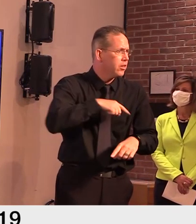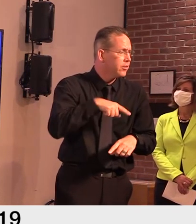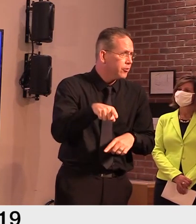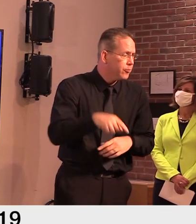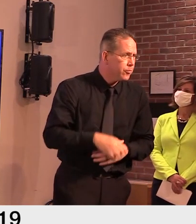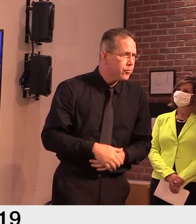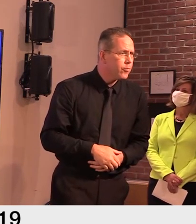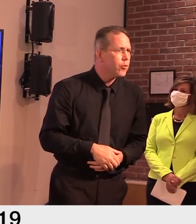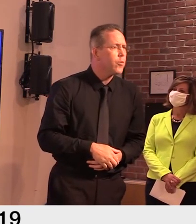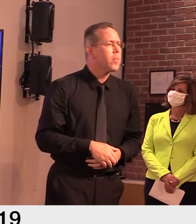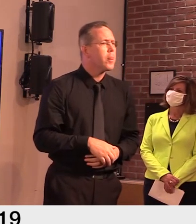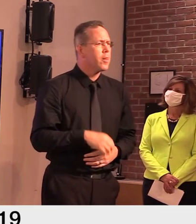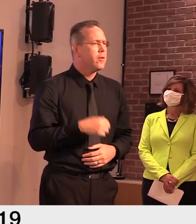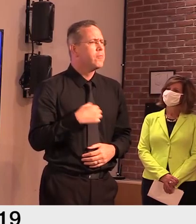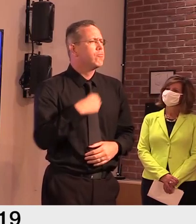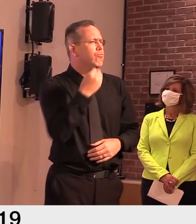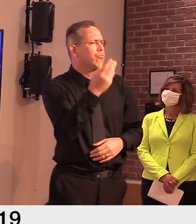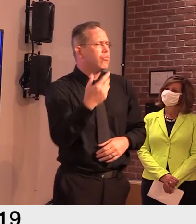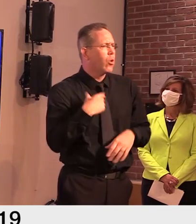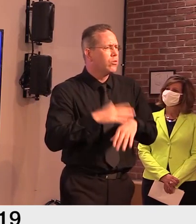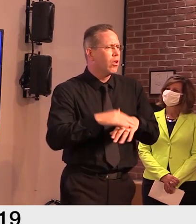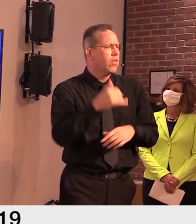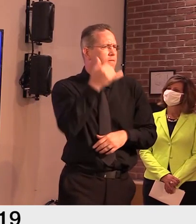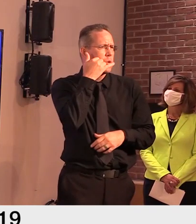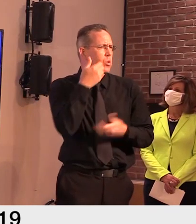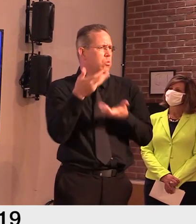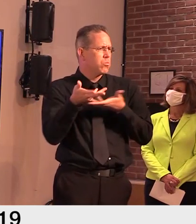the impacts of slavery and its impact.